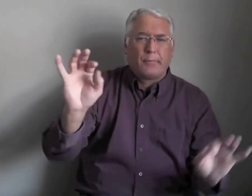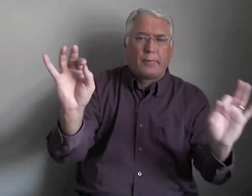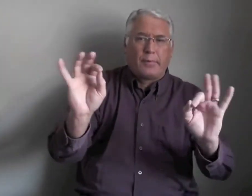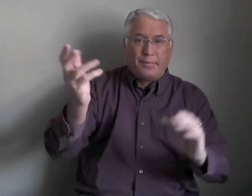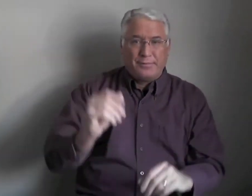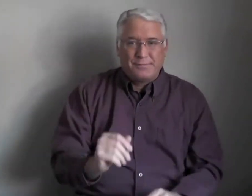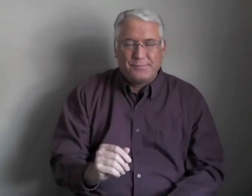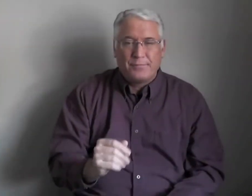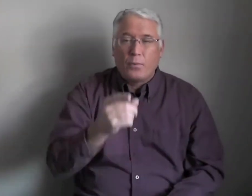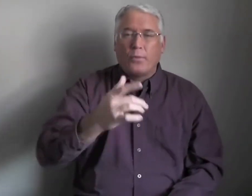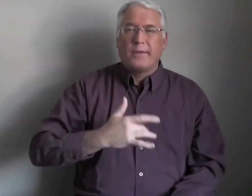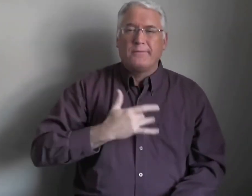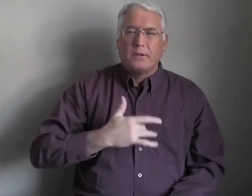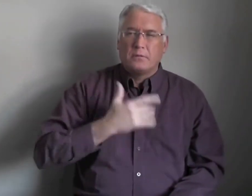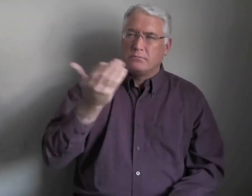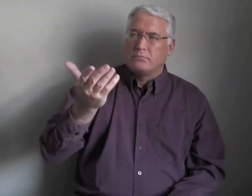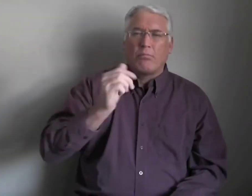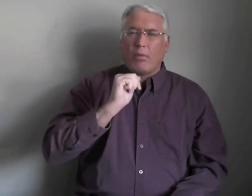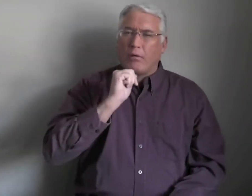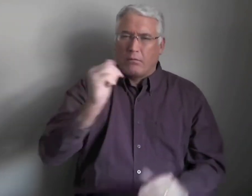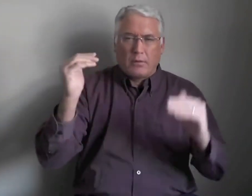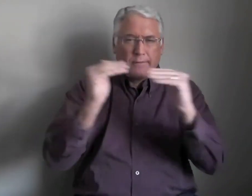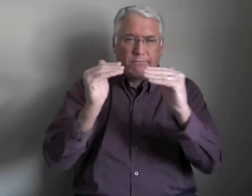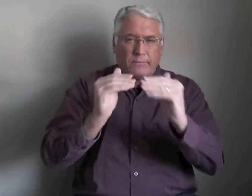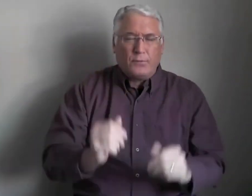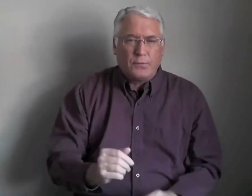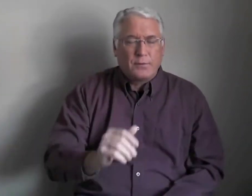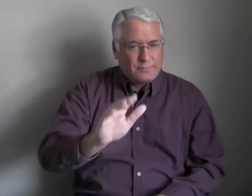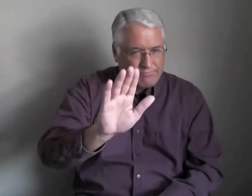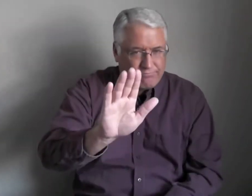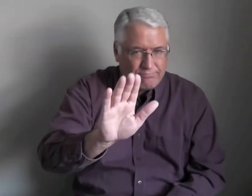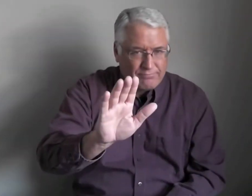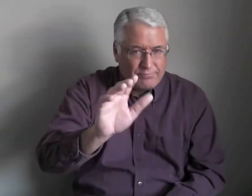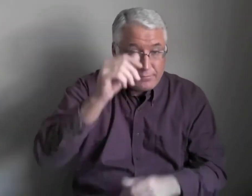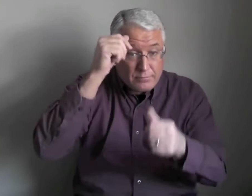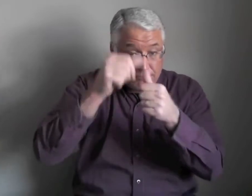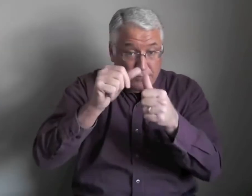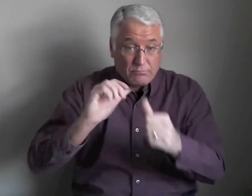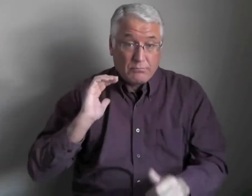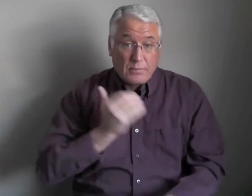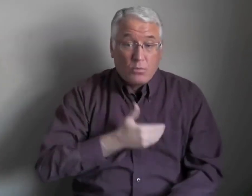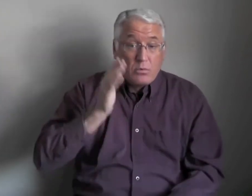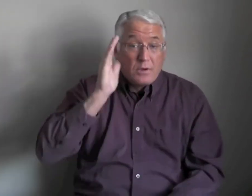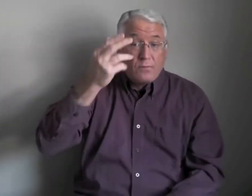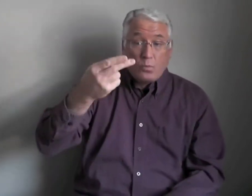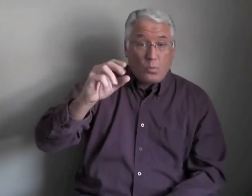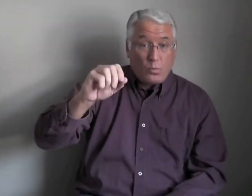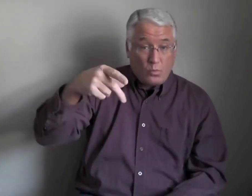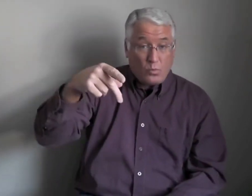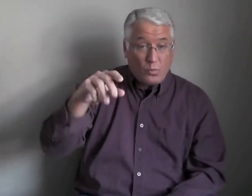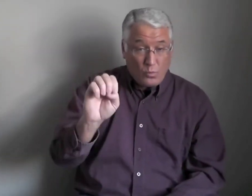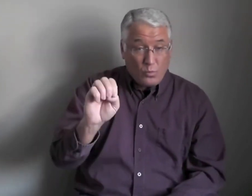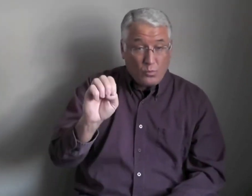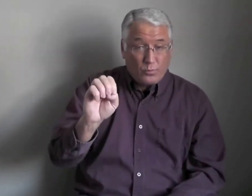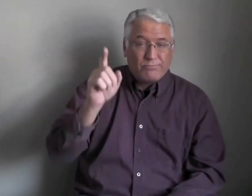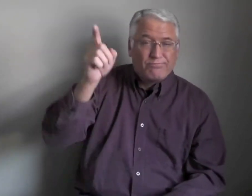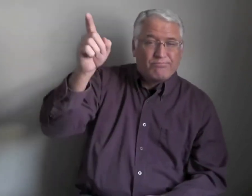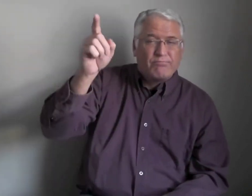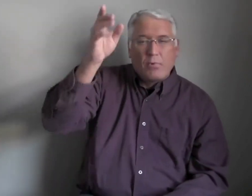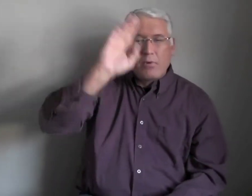little bit, almost like nothing, and you feel it's not fair. Well, hold on. Remember, our hope is